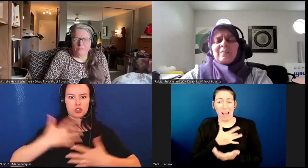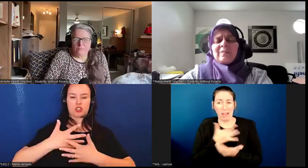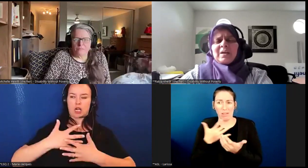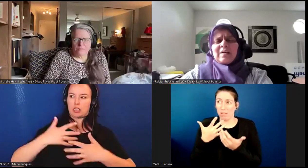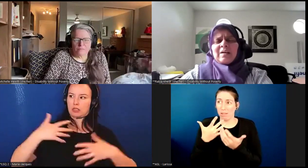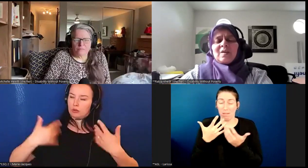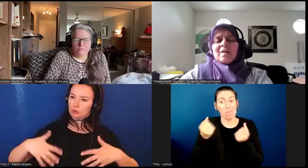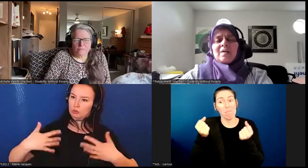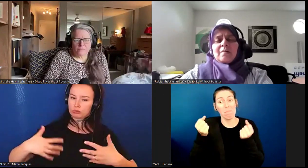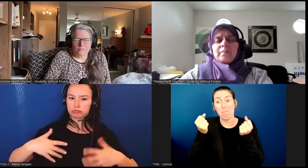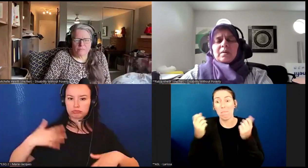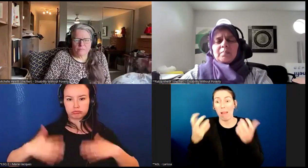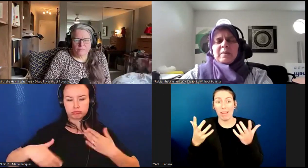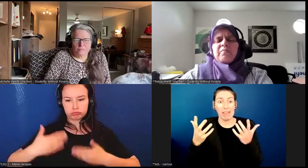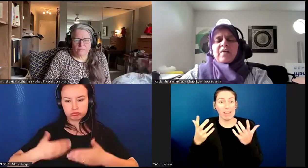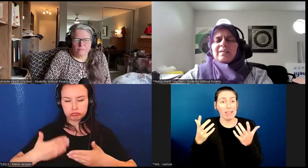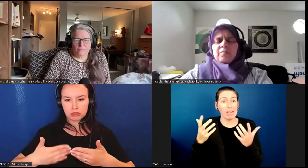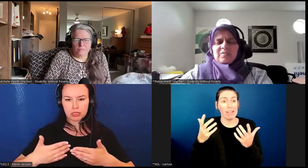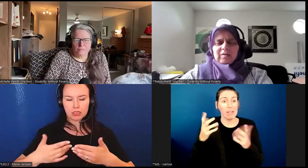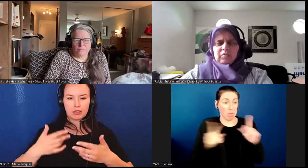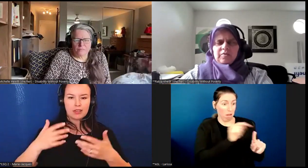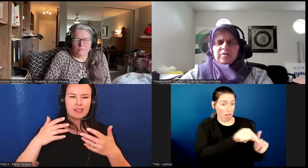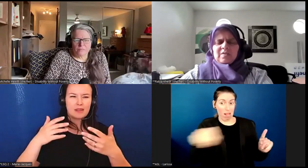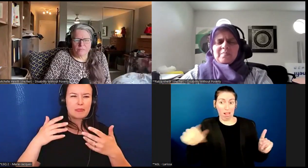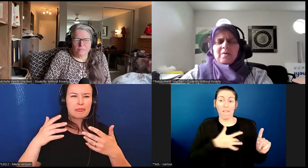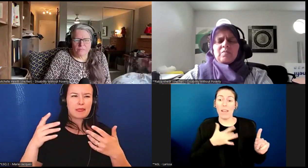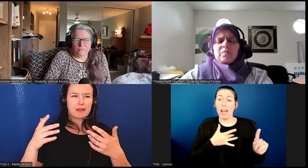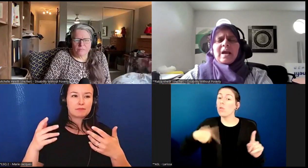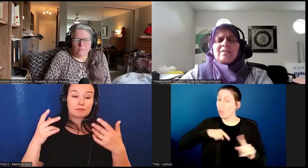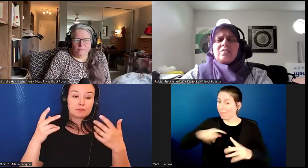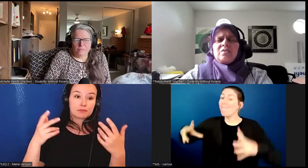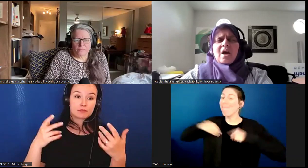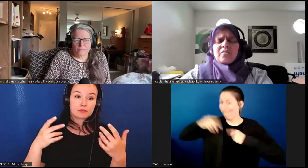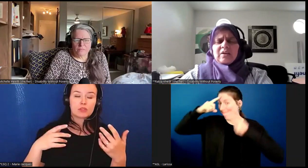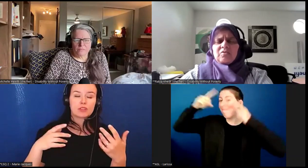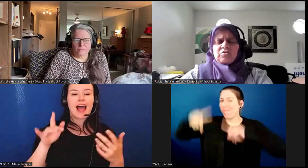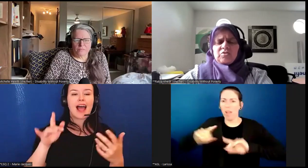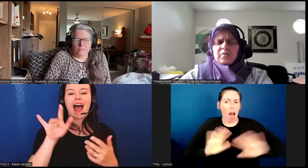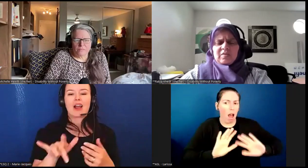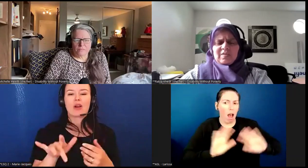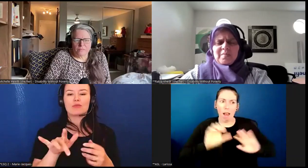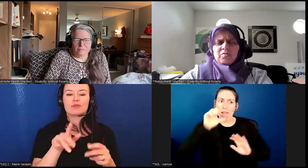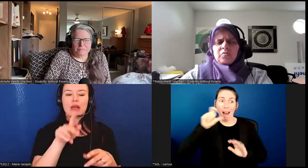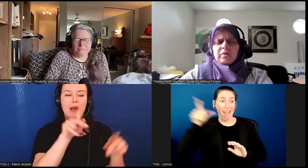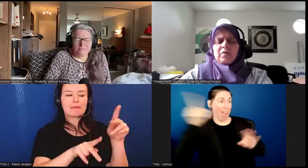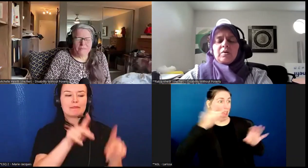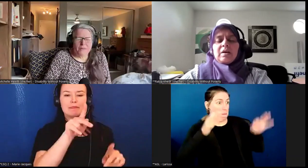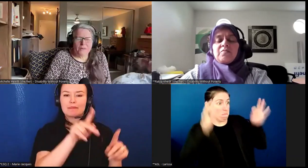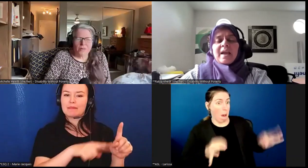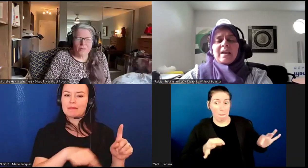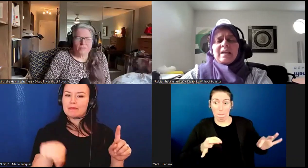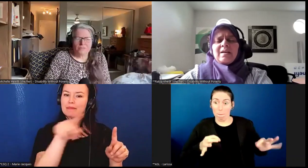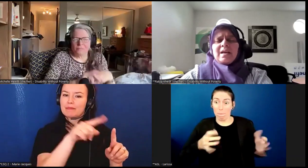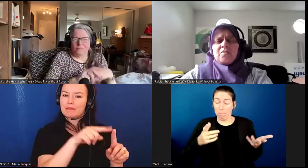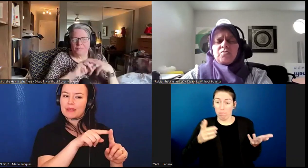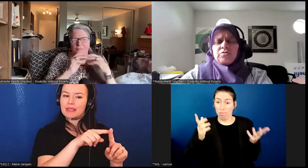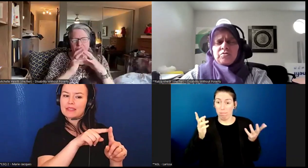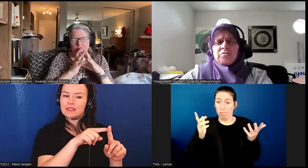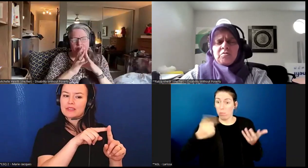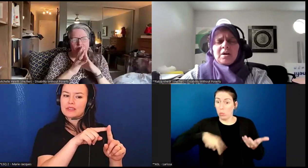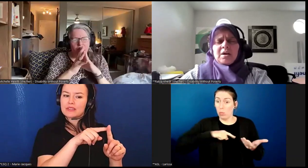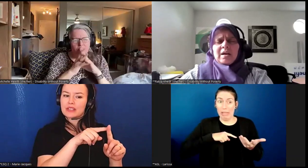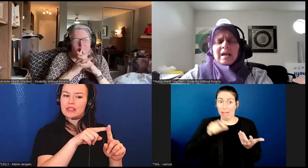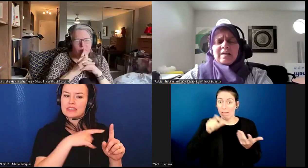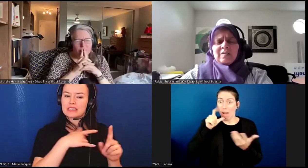at us because people felt that we settled for this amount and we had nothing to do with this amount. We were invited